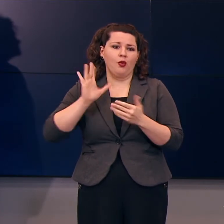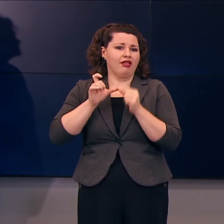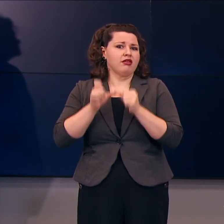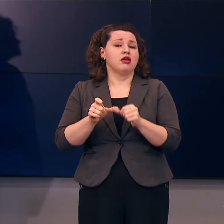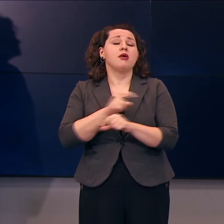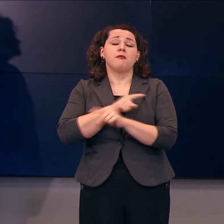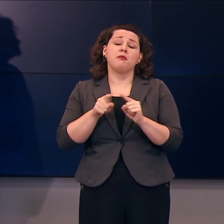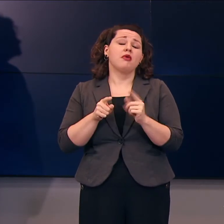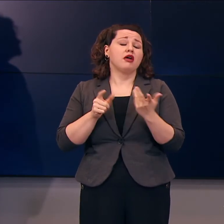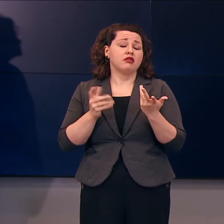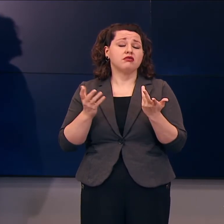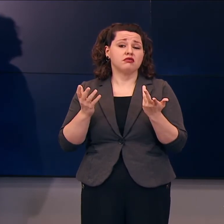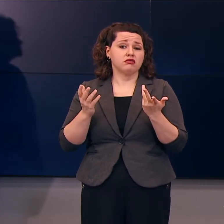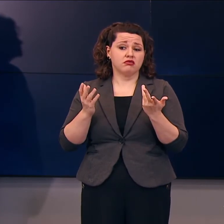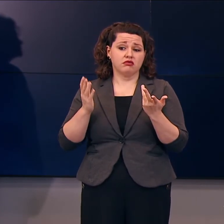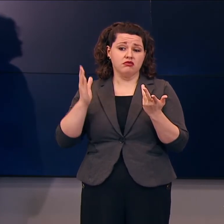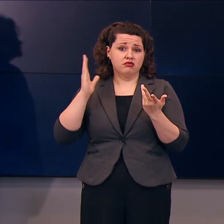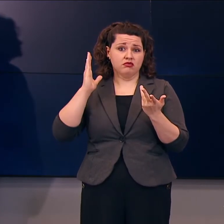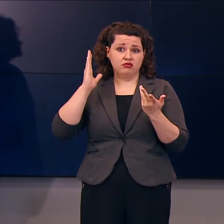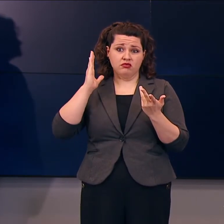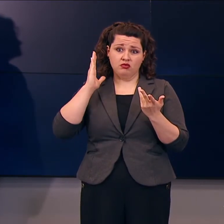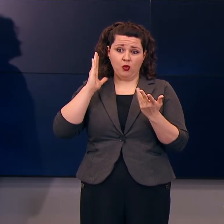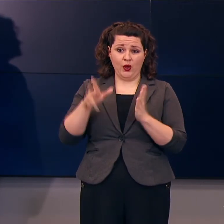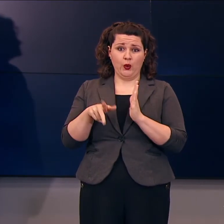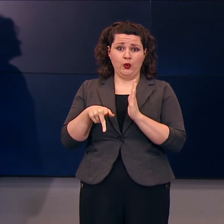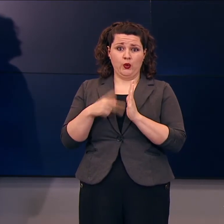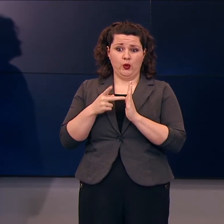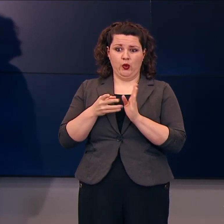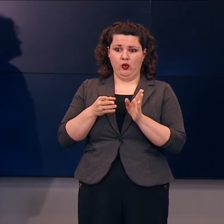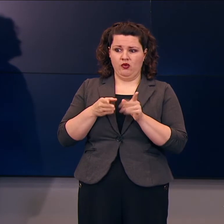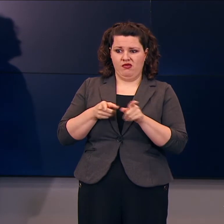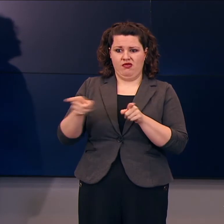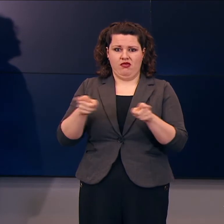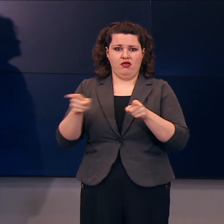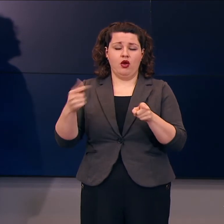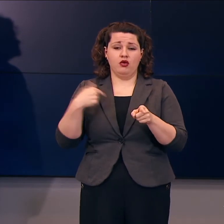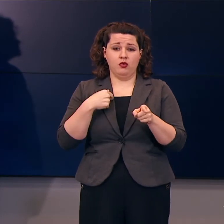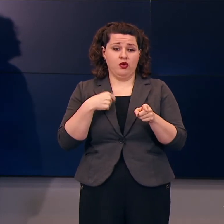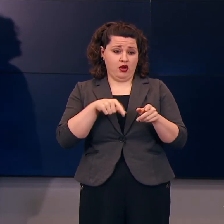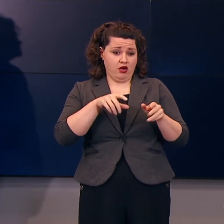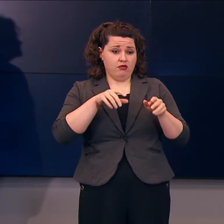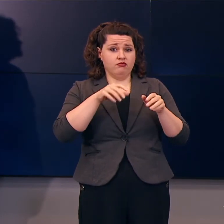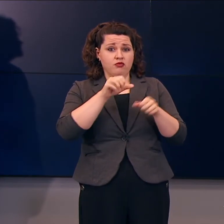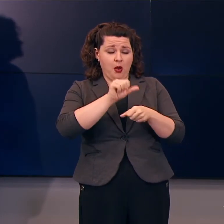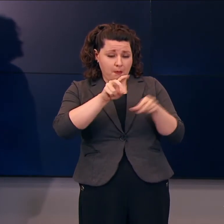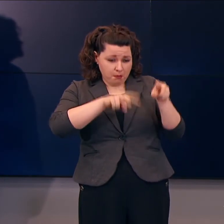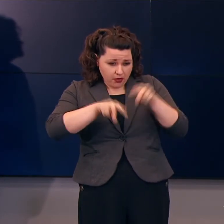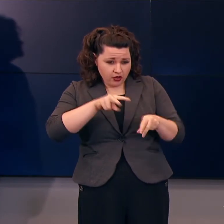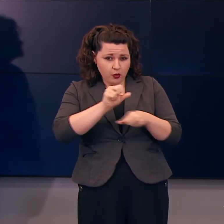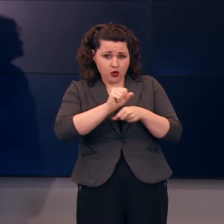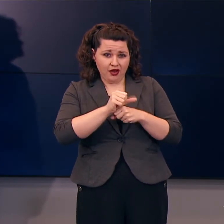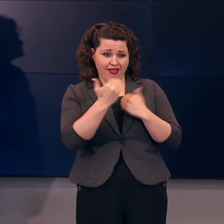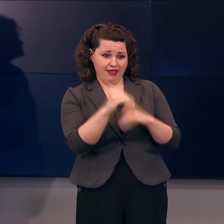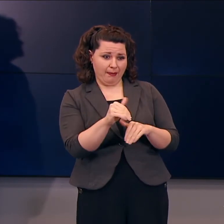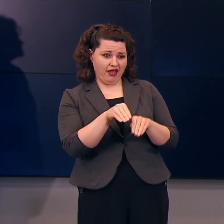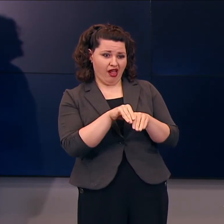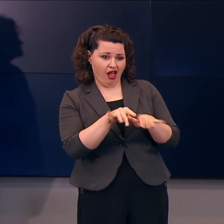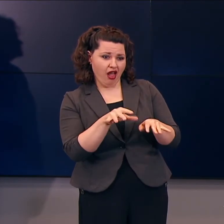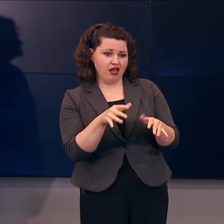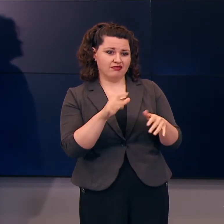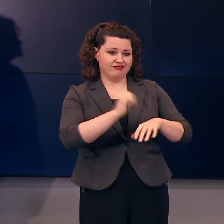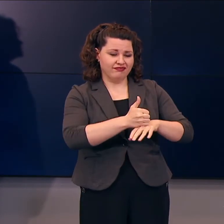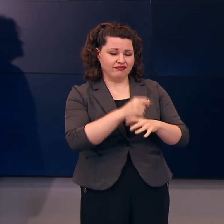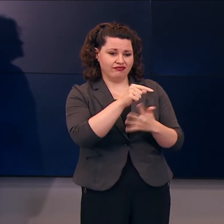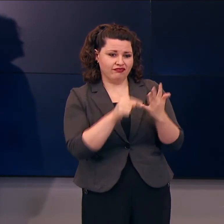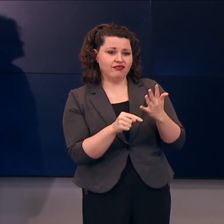know, we're going to do a dual path. At the same time, we're really monitoring and working on mitigation efforts that we put in place throughout the state